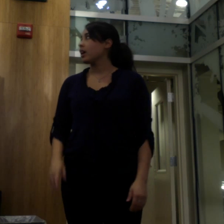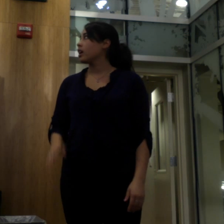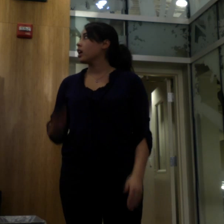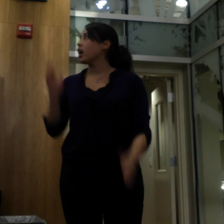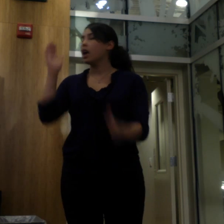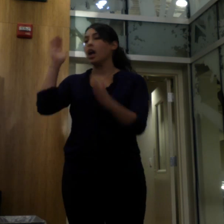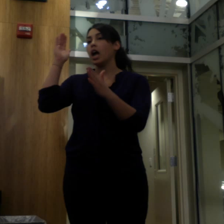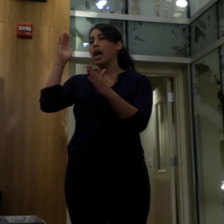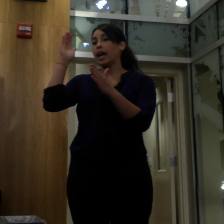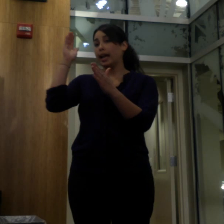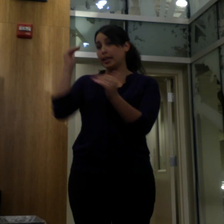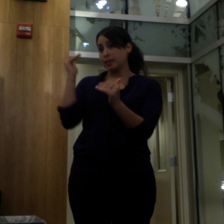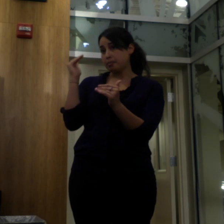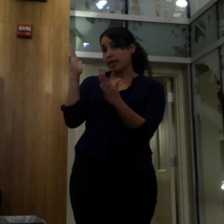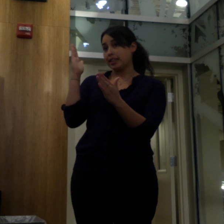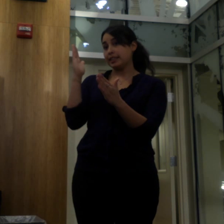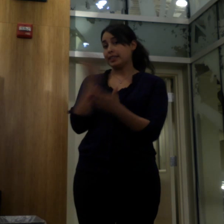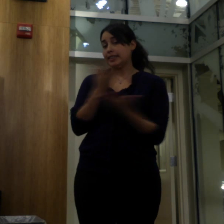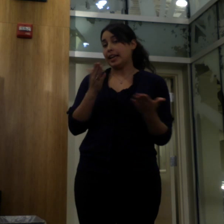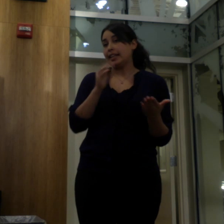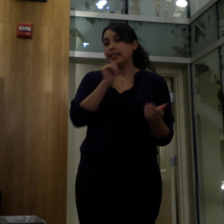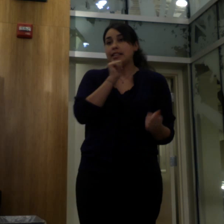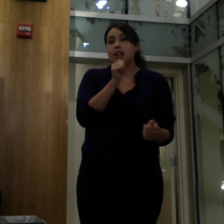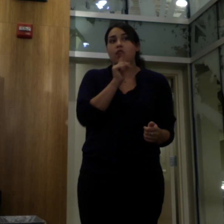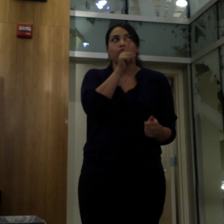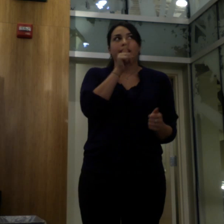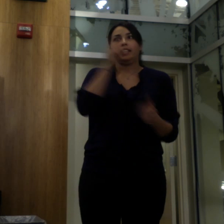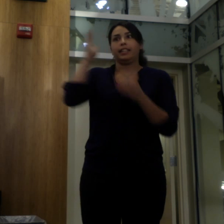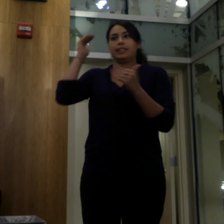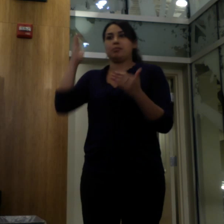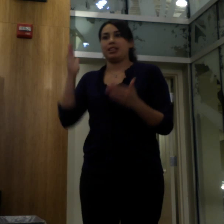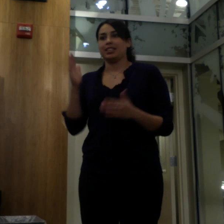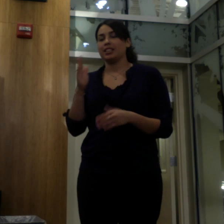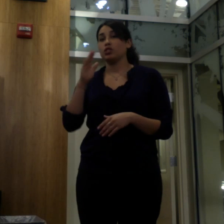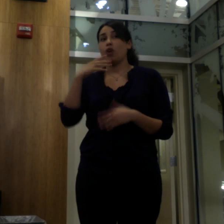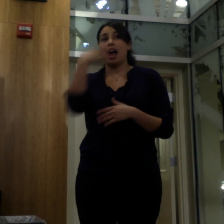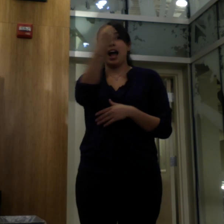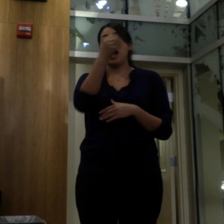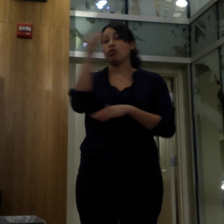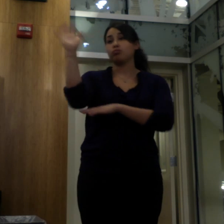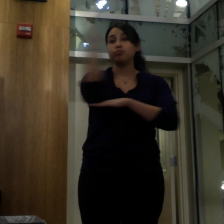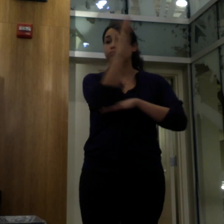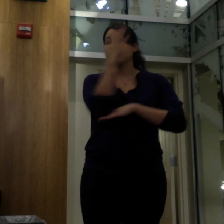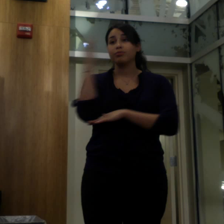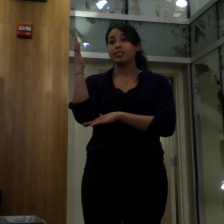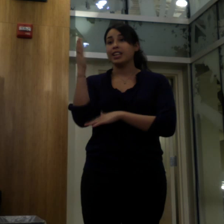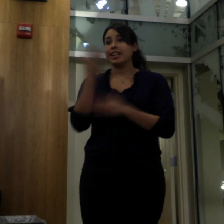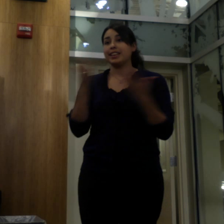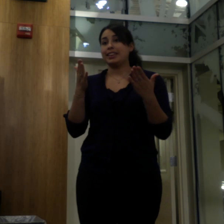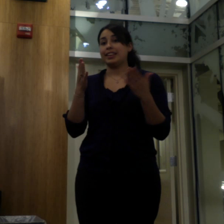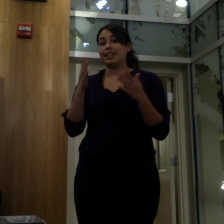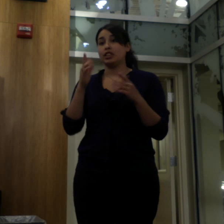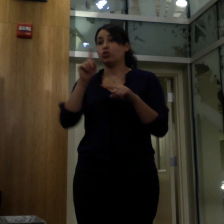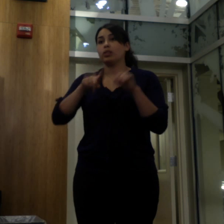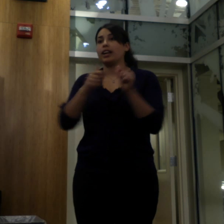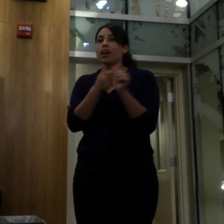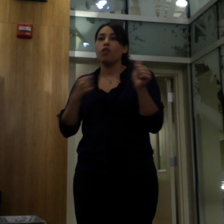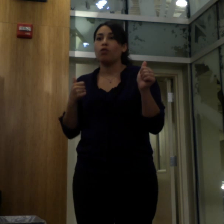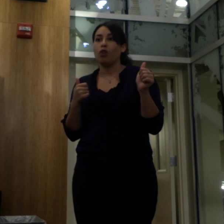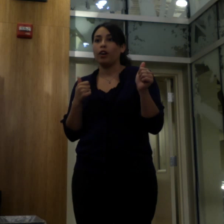expecting the unexpected. As it is with the wilderness situation, you guys, it's unavoidable. But what is avoidable